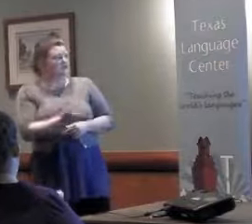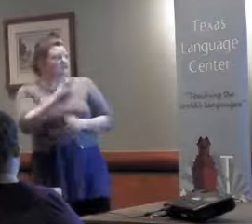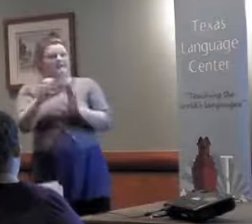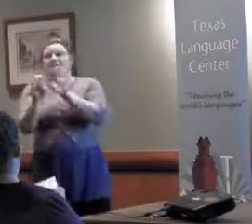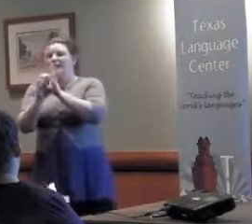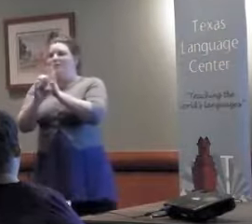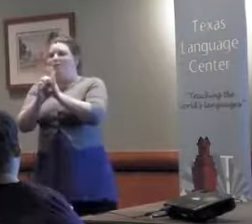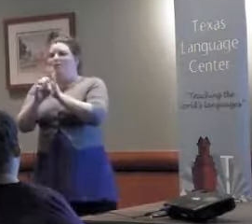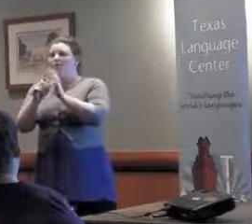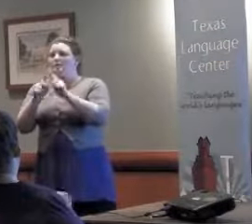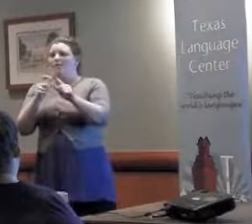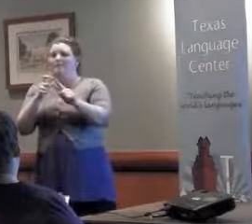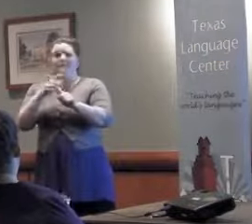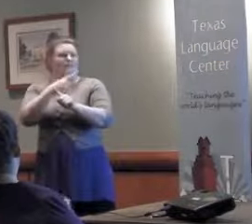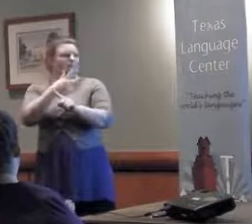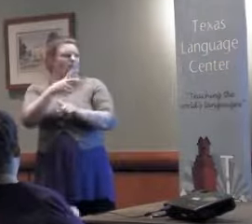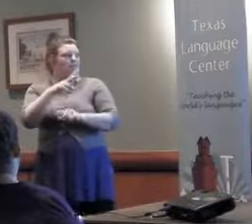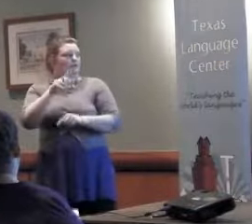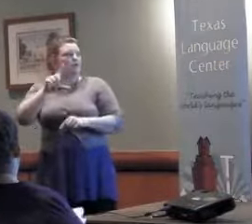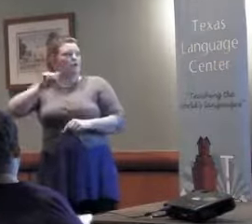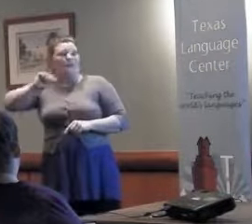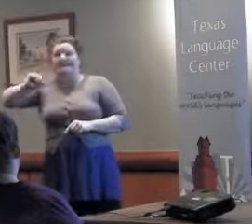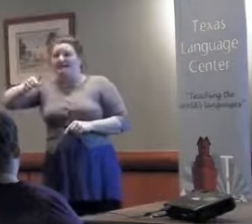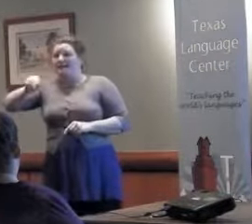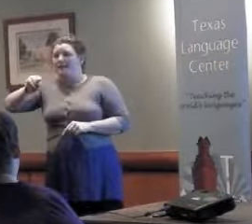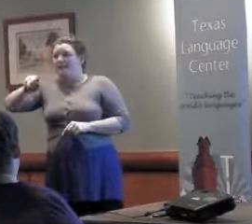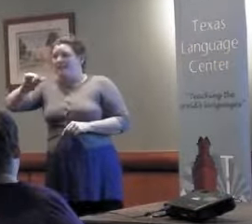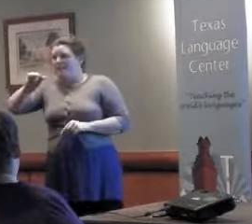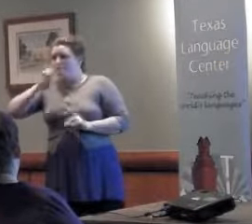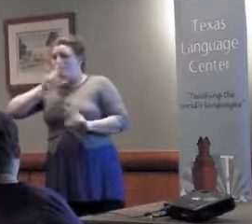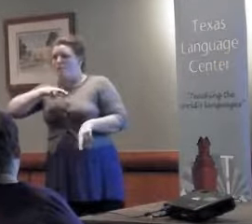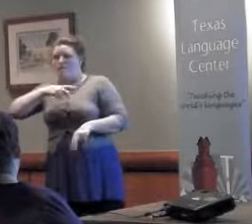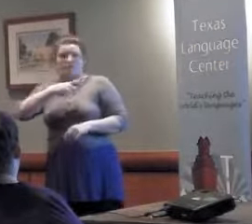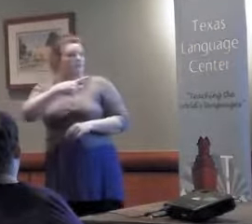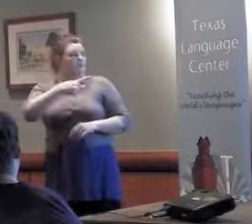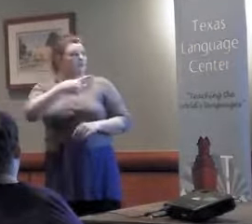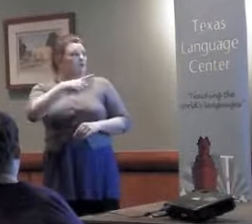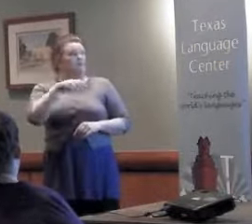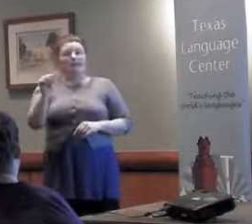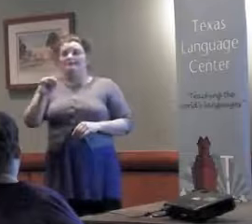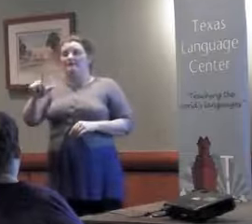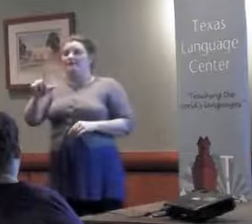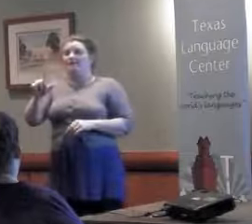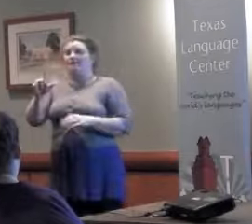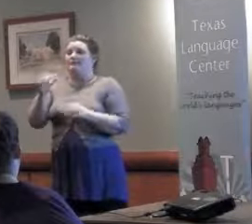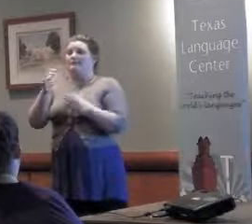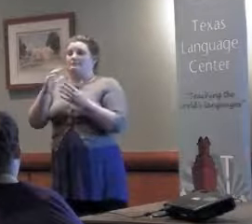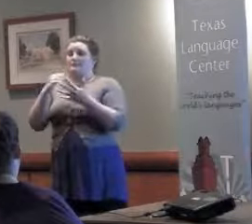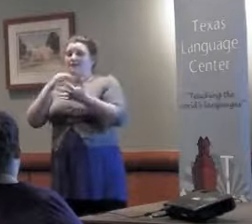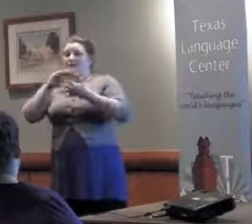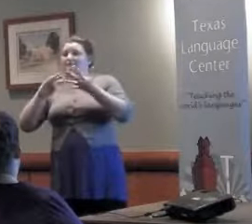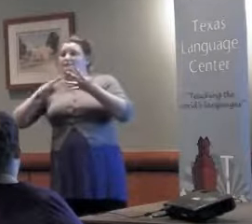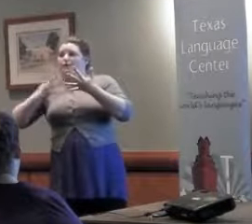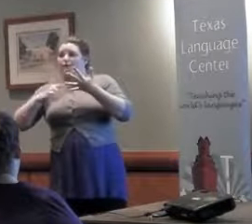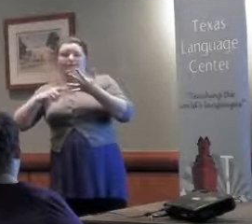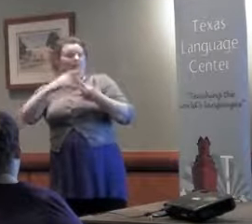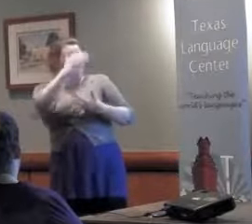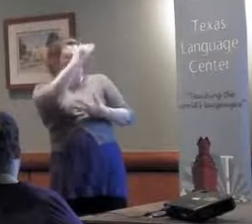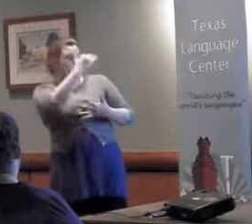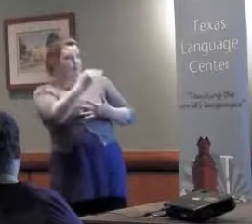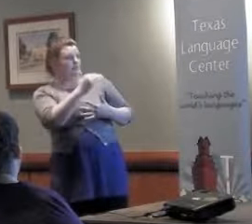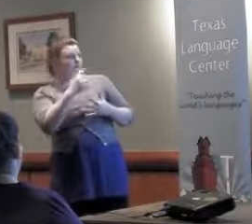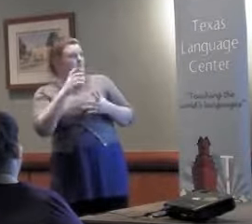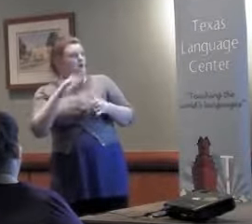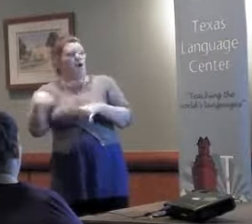example from the 2010 MLA report. So ASL is now listed fourth under the most